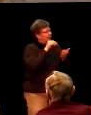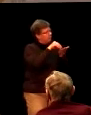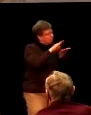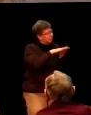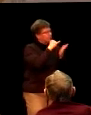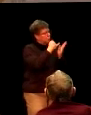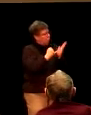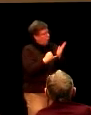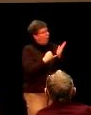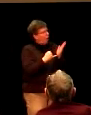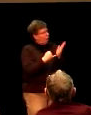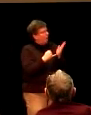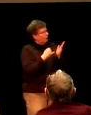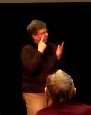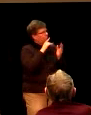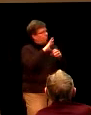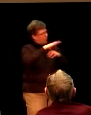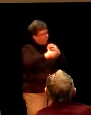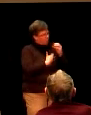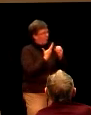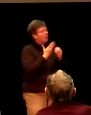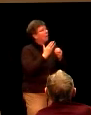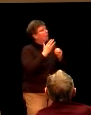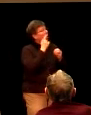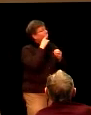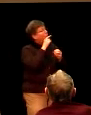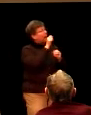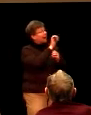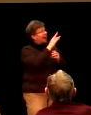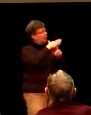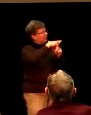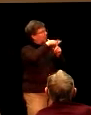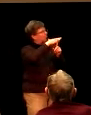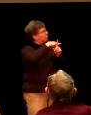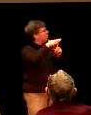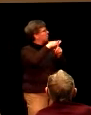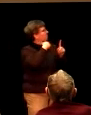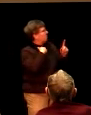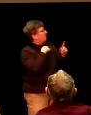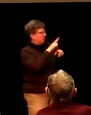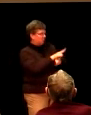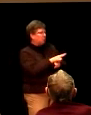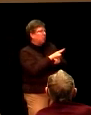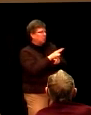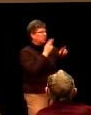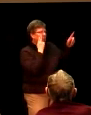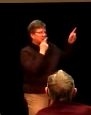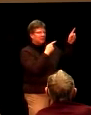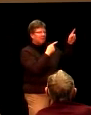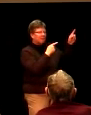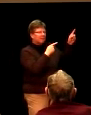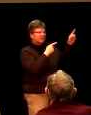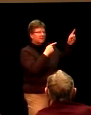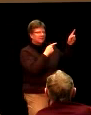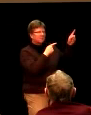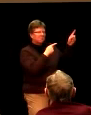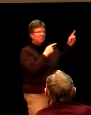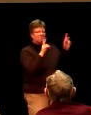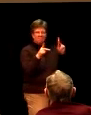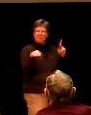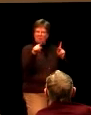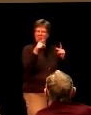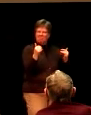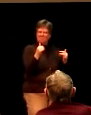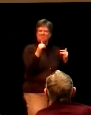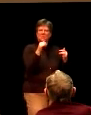globally. Or air temperature. This is one that we're pretty used to seeing, and I think a lot of people are used to turning on the weather